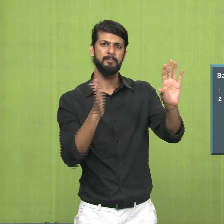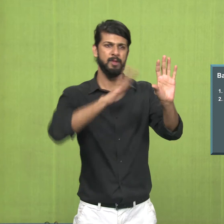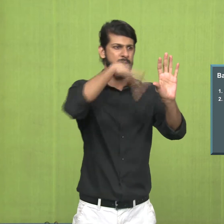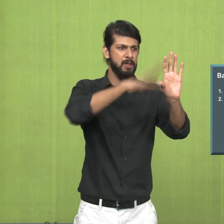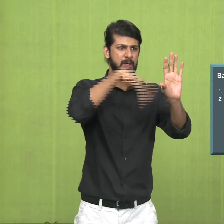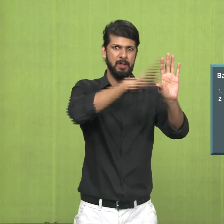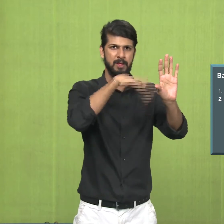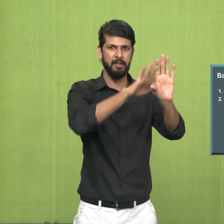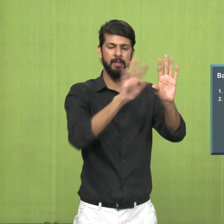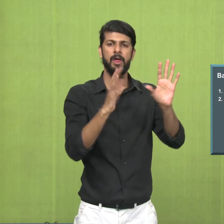and the glaze.